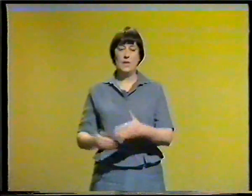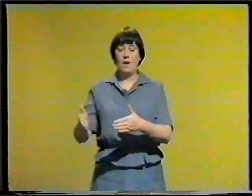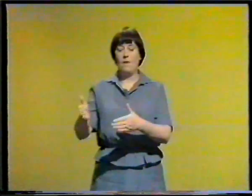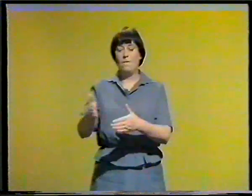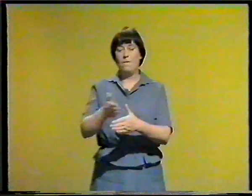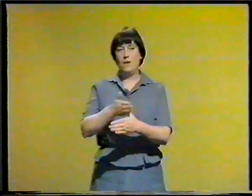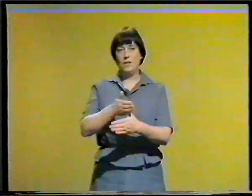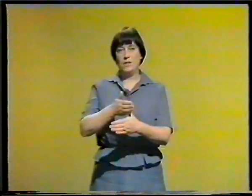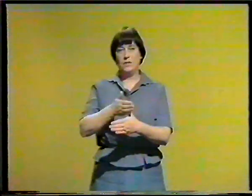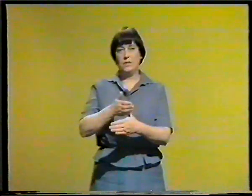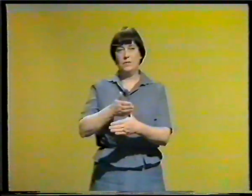First.